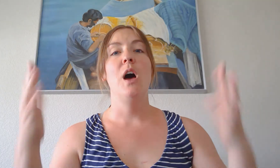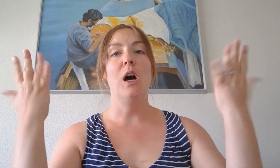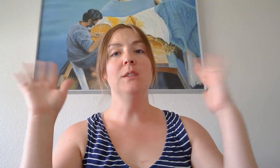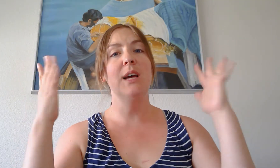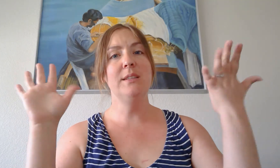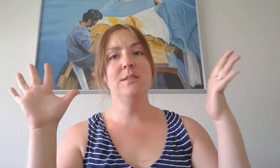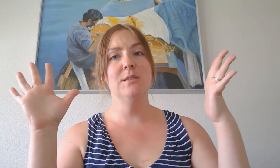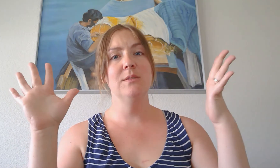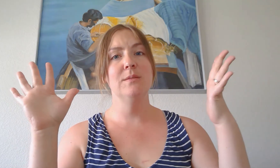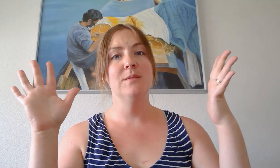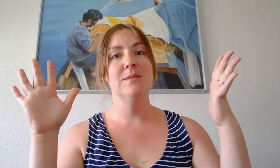all done?